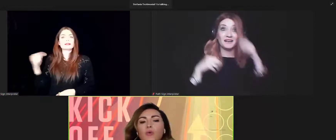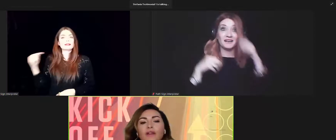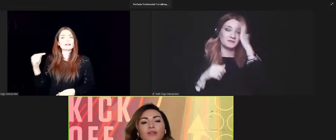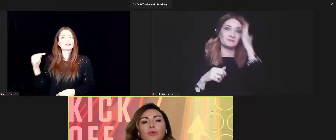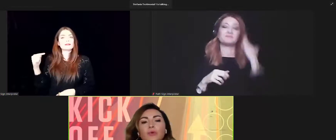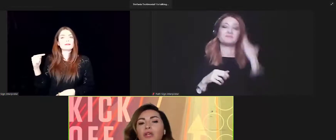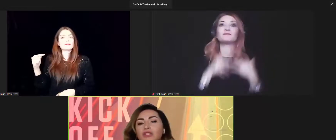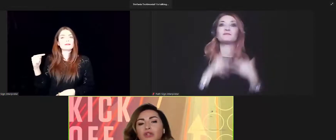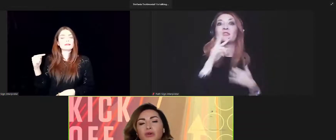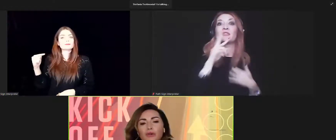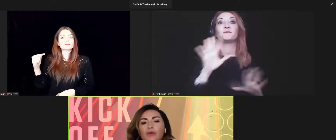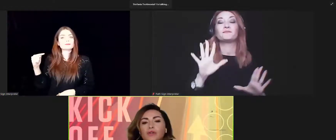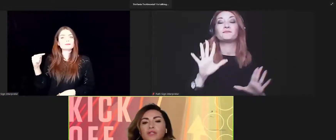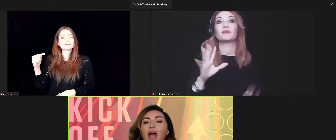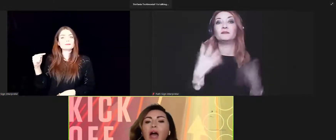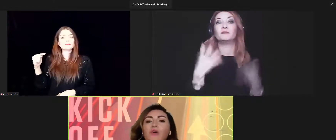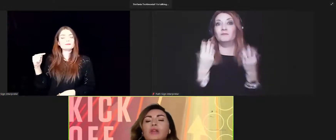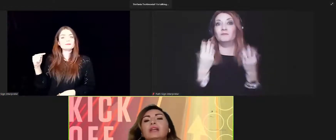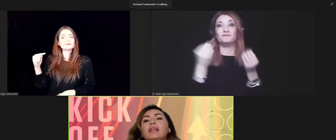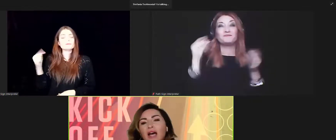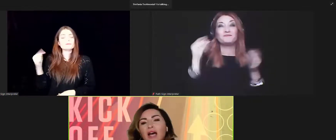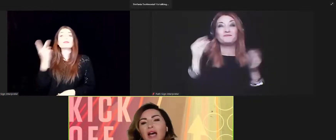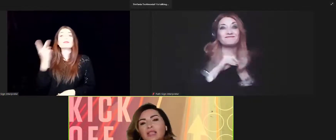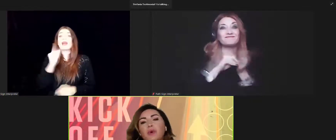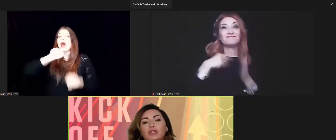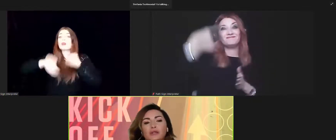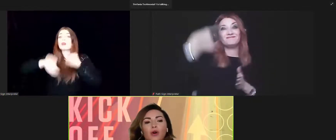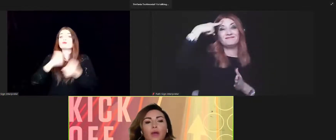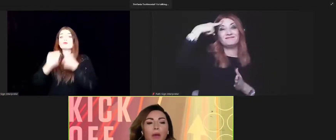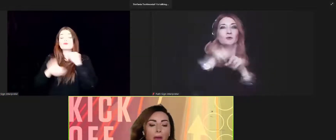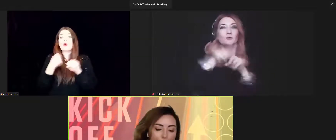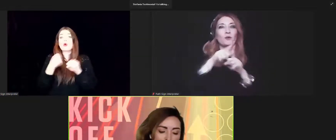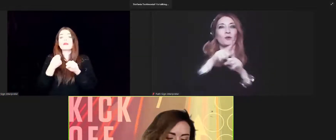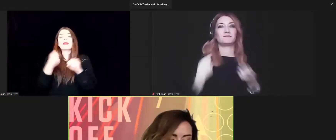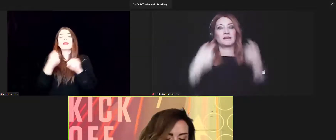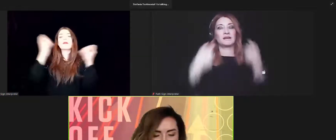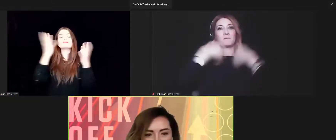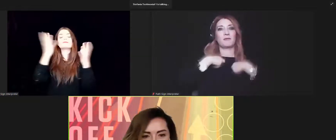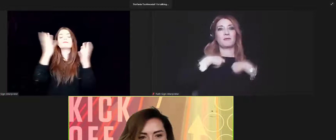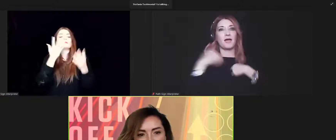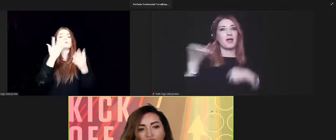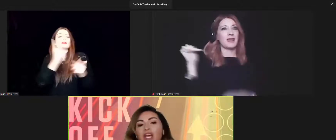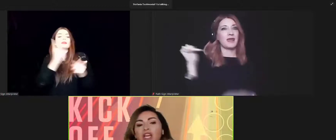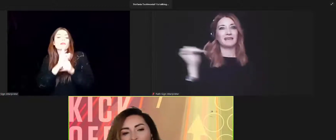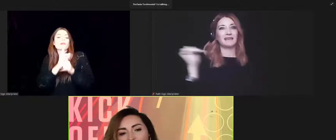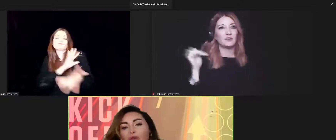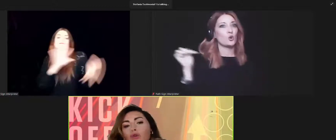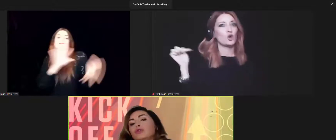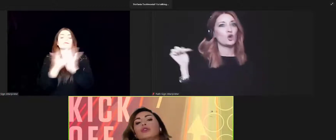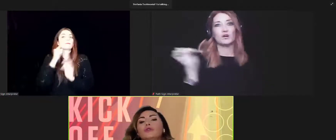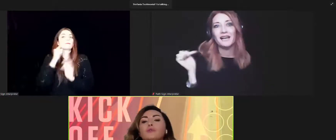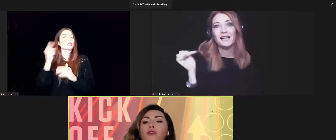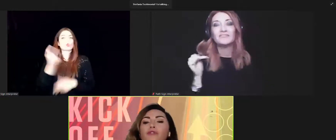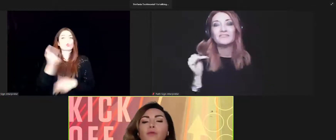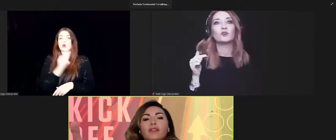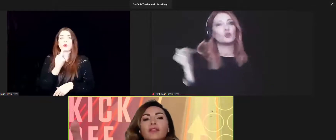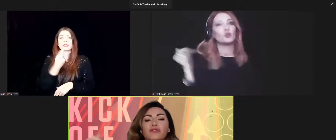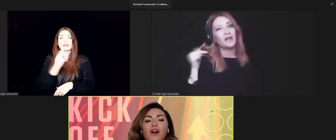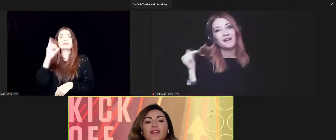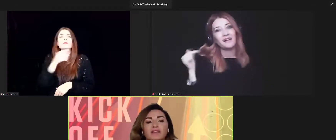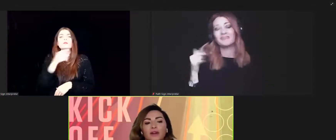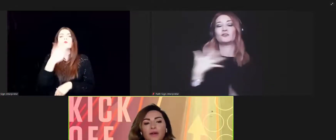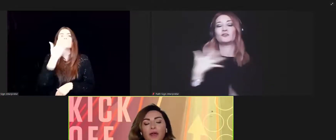You want to reach your goals as quickly as possible. Massive action is the solution to move